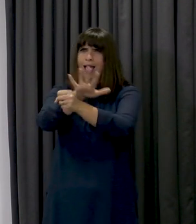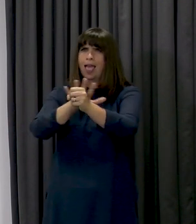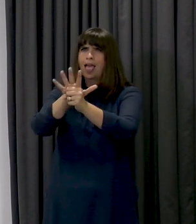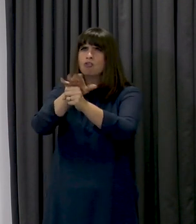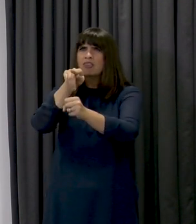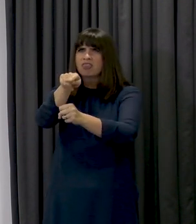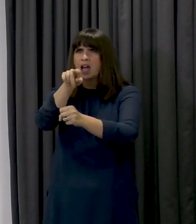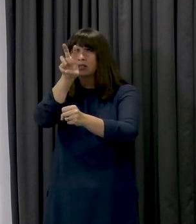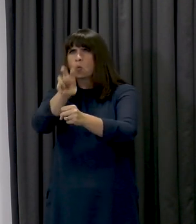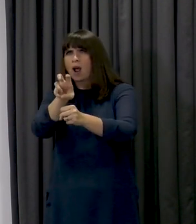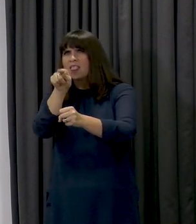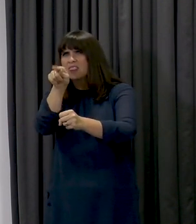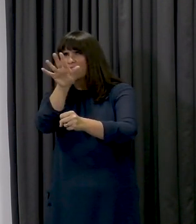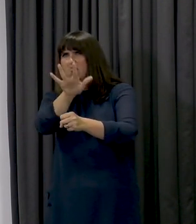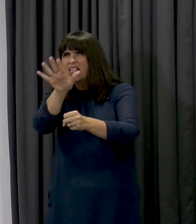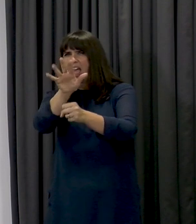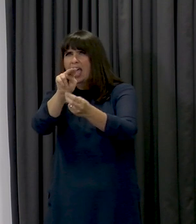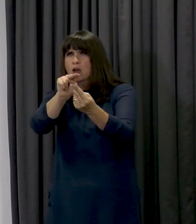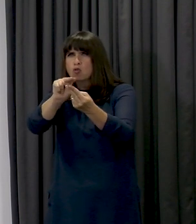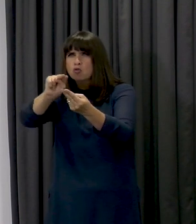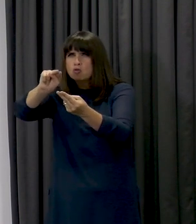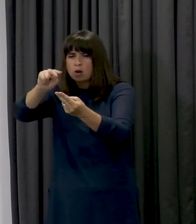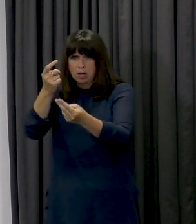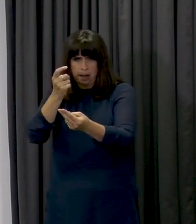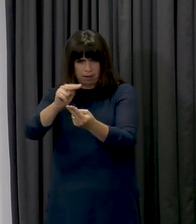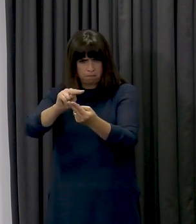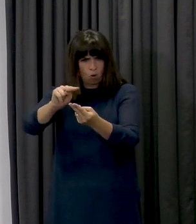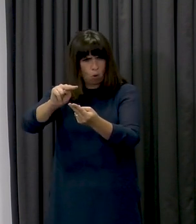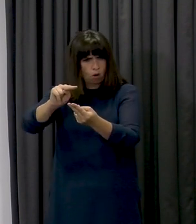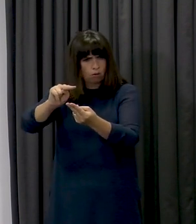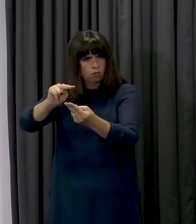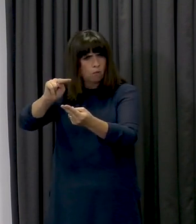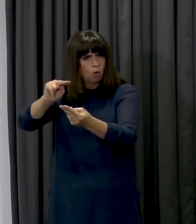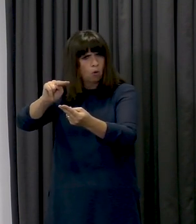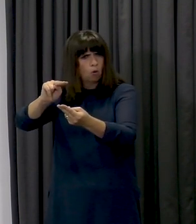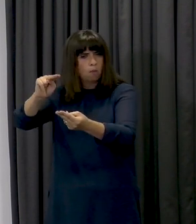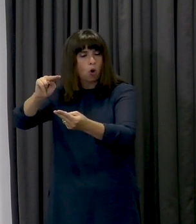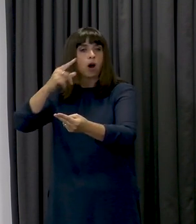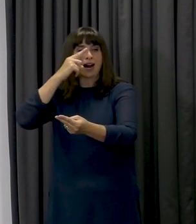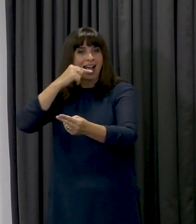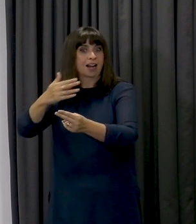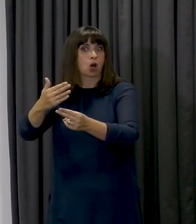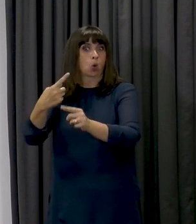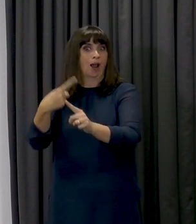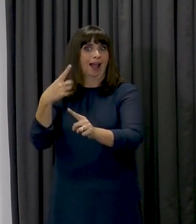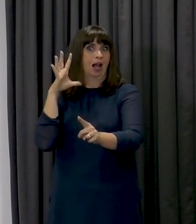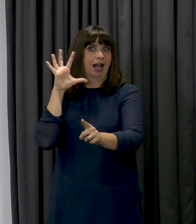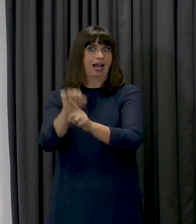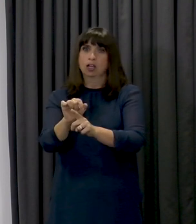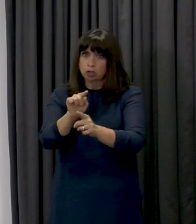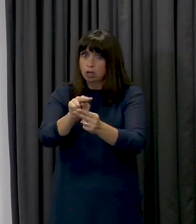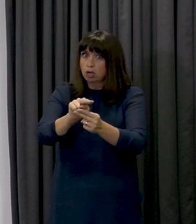aim is to use that surveillance information to be able to give people early warnings of where we